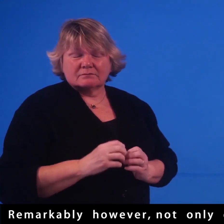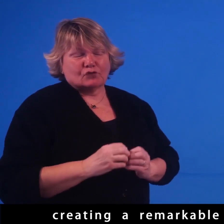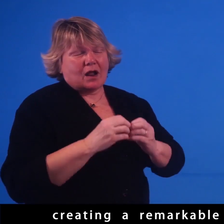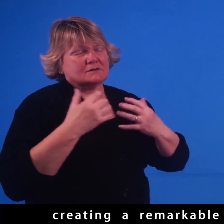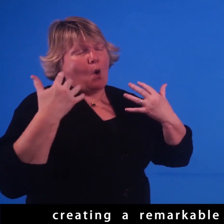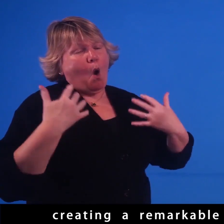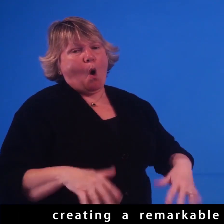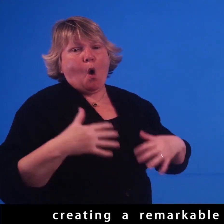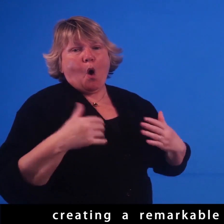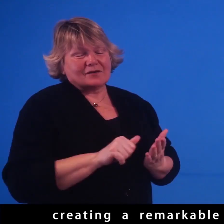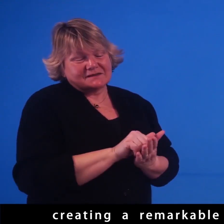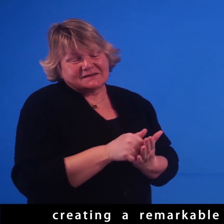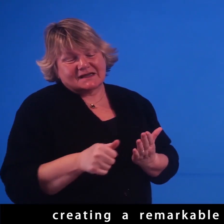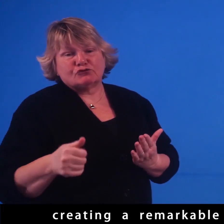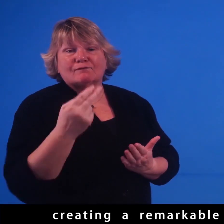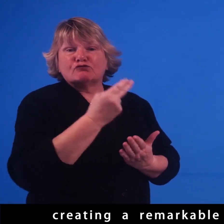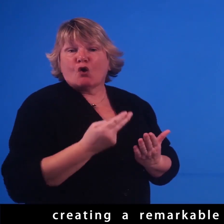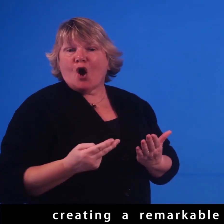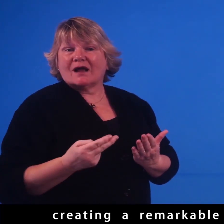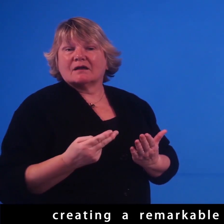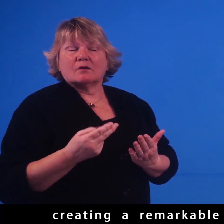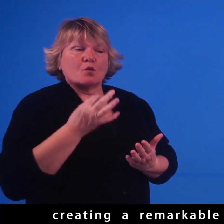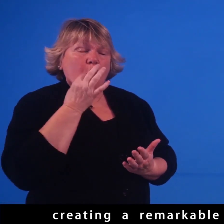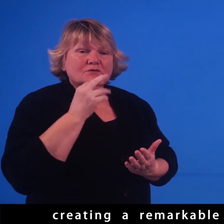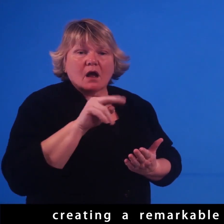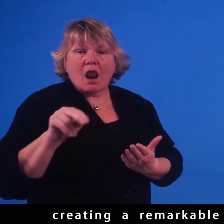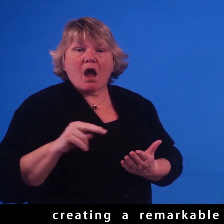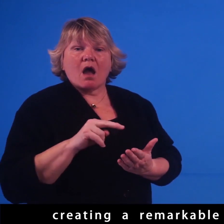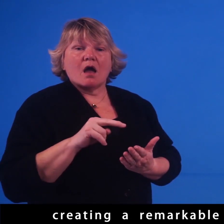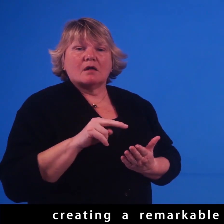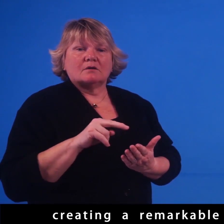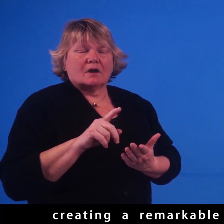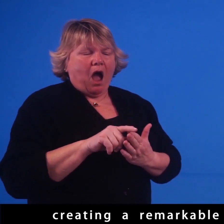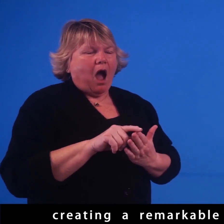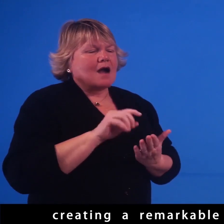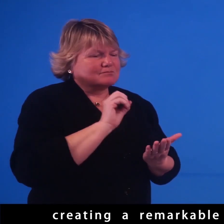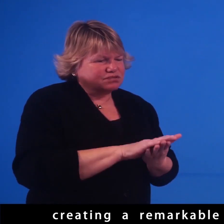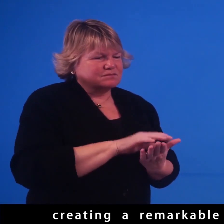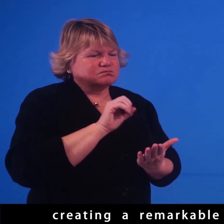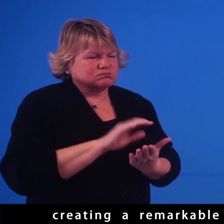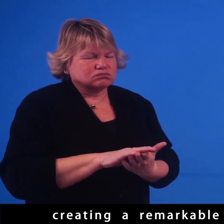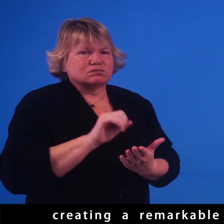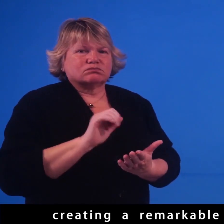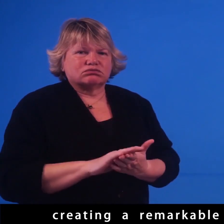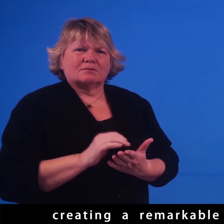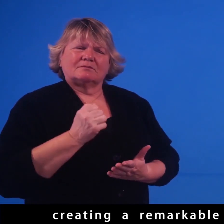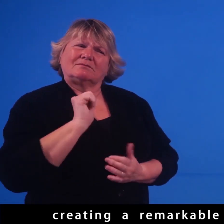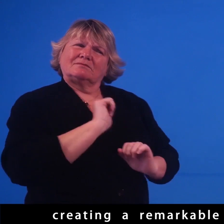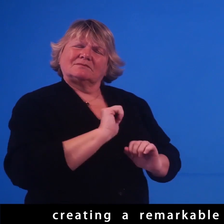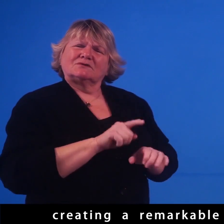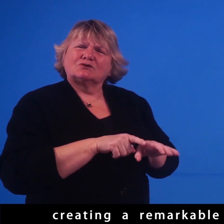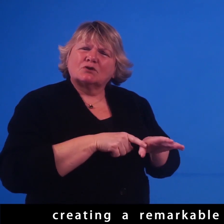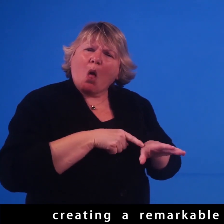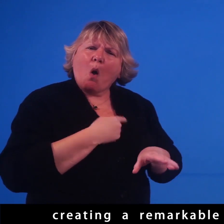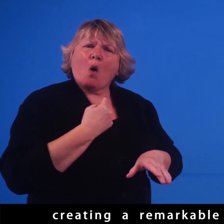operation, creating a remarkable series of drawings and watercolours documenting his slow and painful